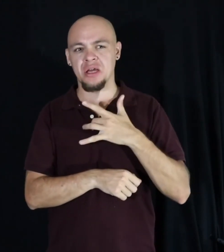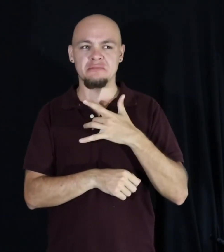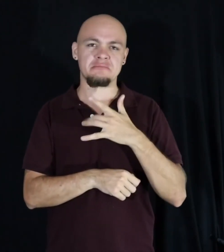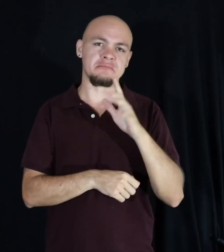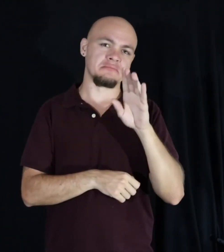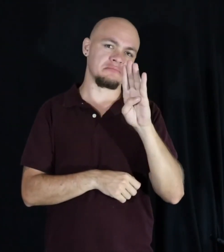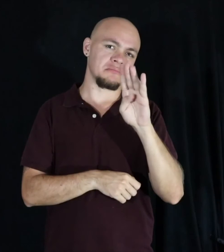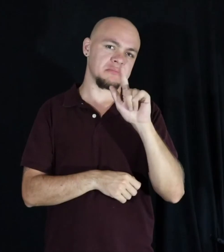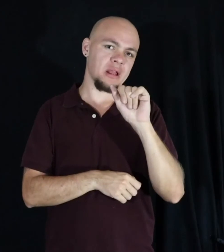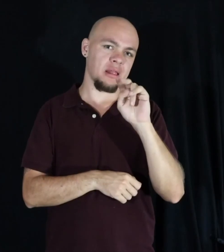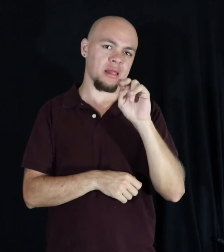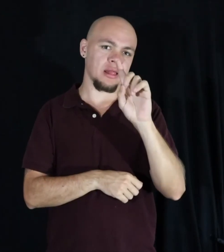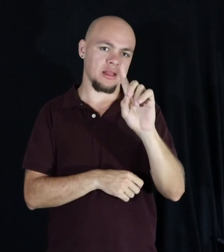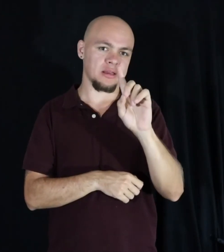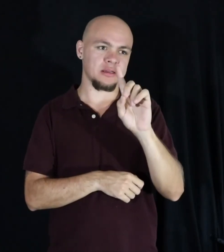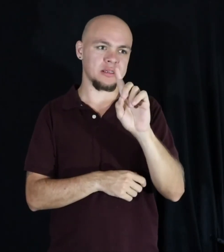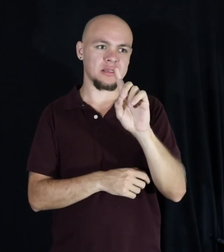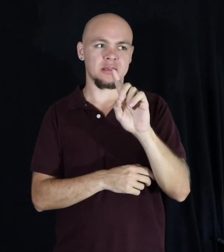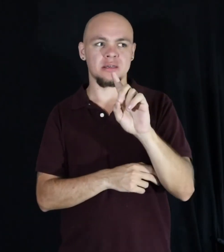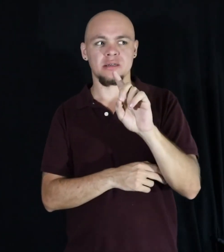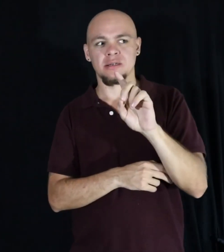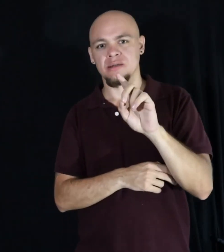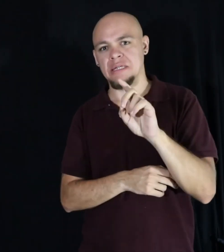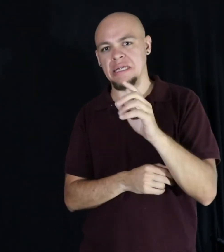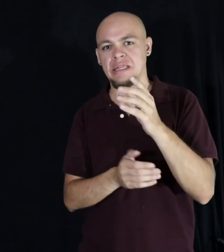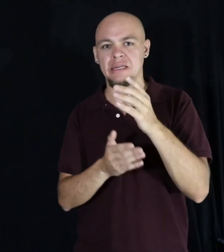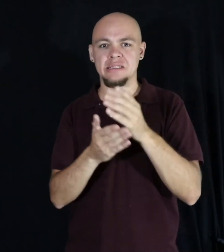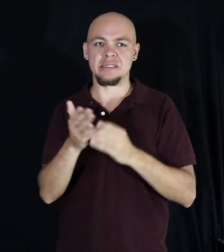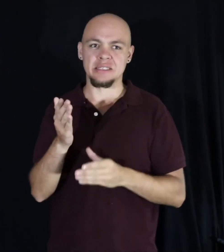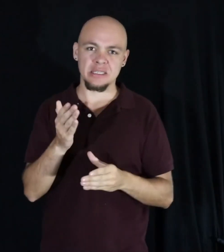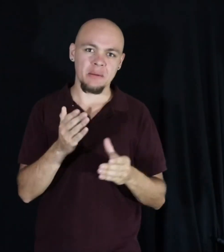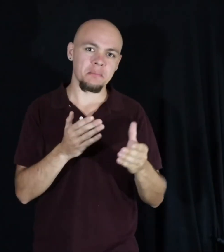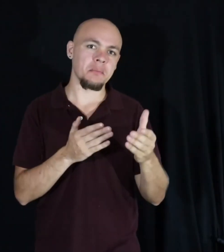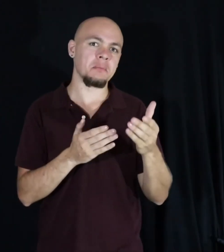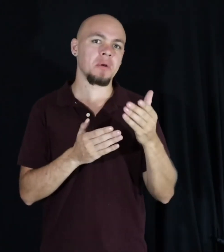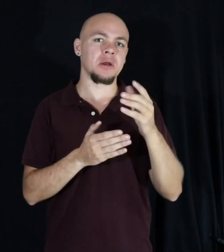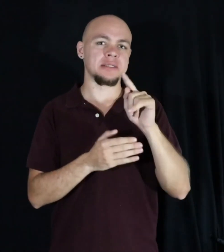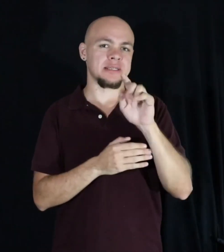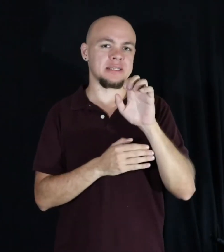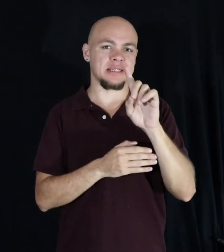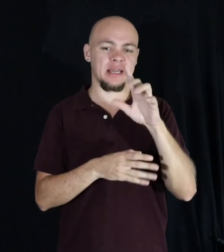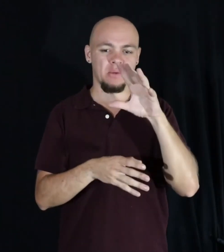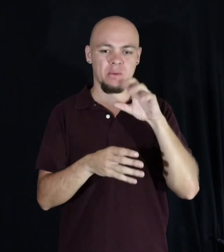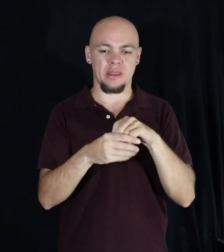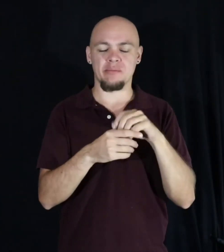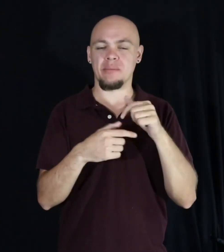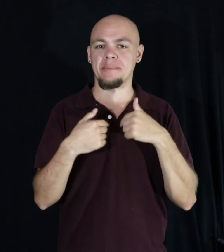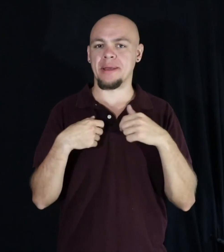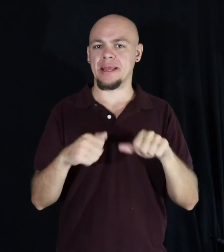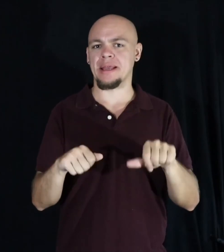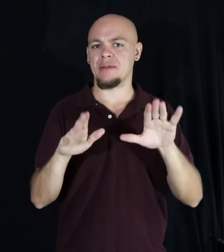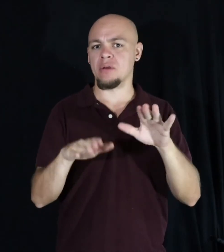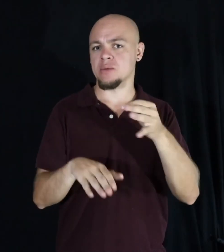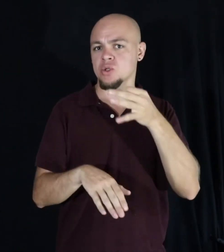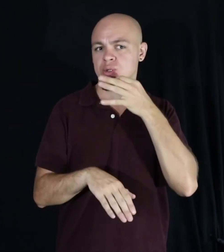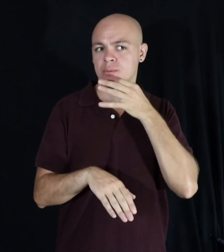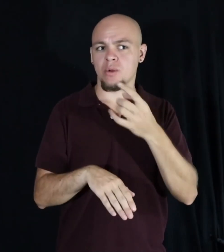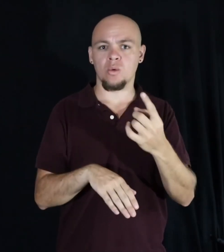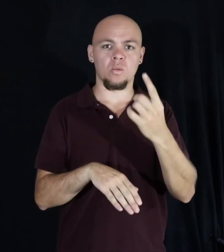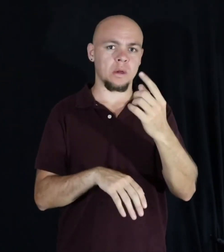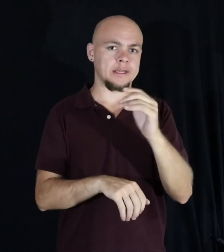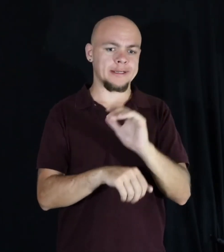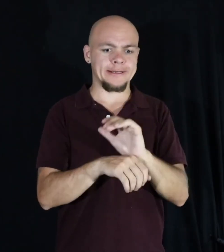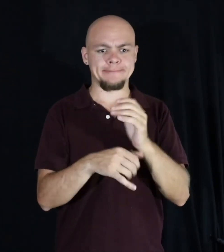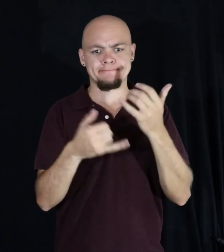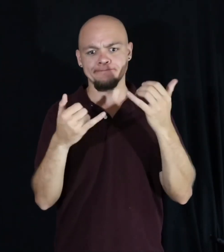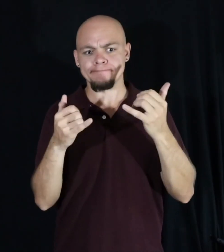bland, or they just had a certain aspect of TED in them. So I was almost ready to give up when one night I played